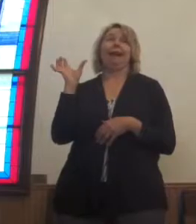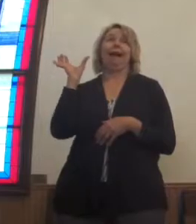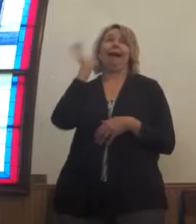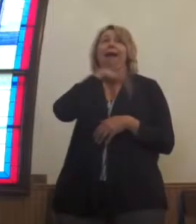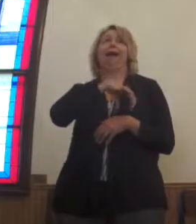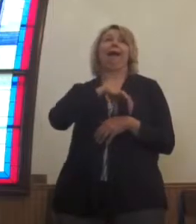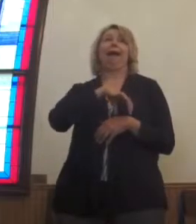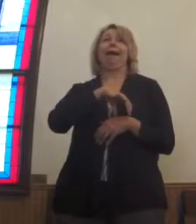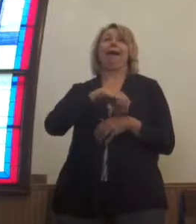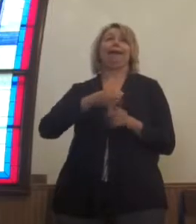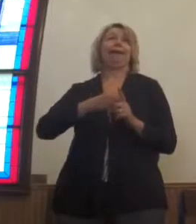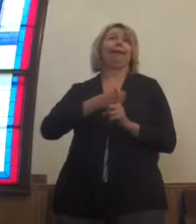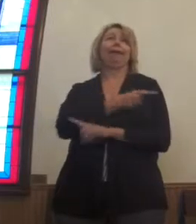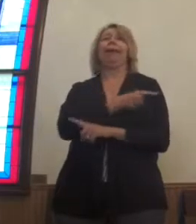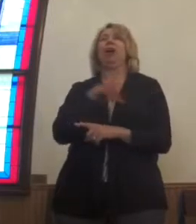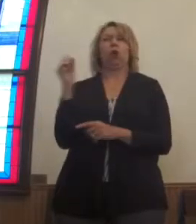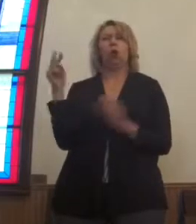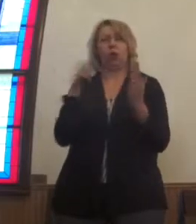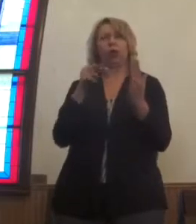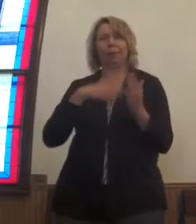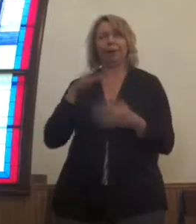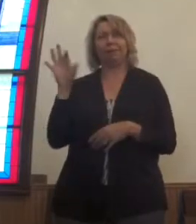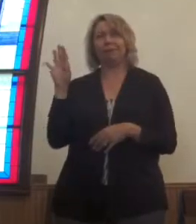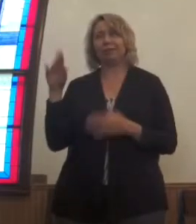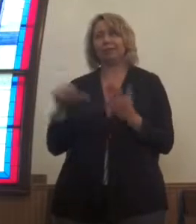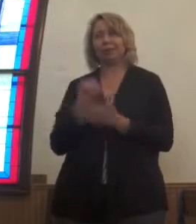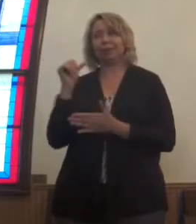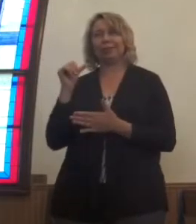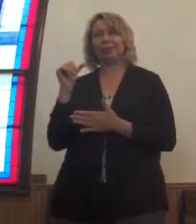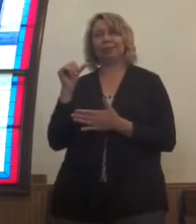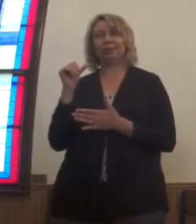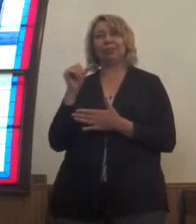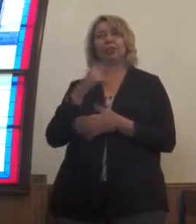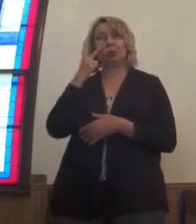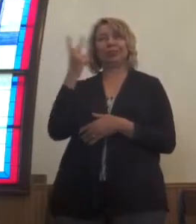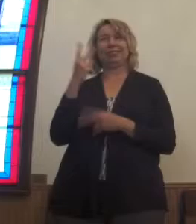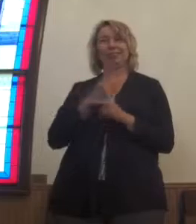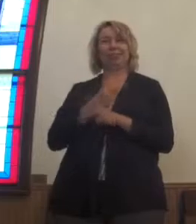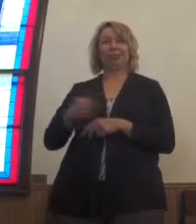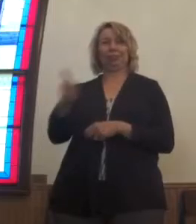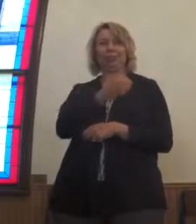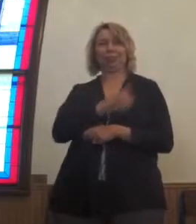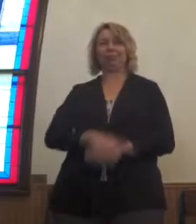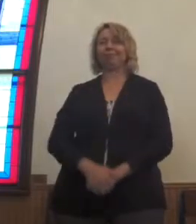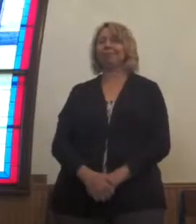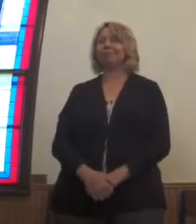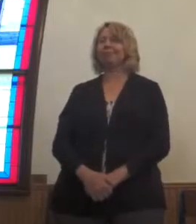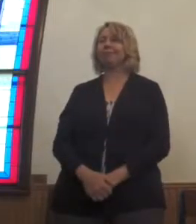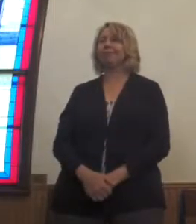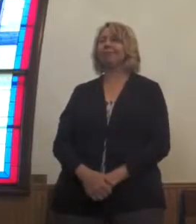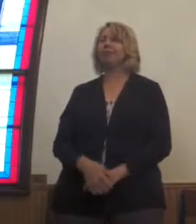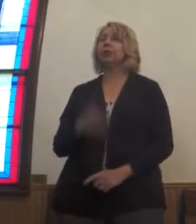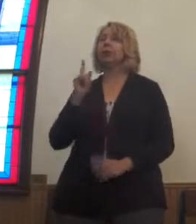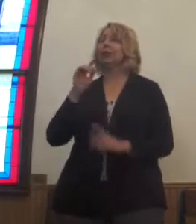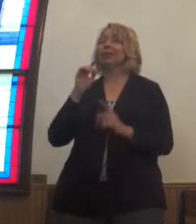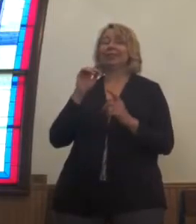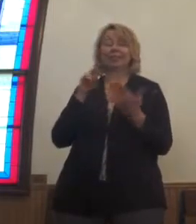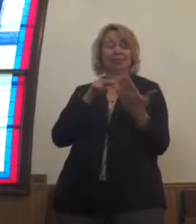going to even say what it is. You just have to go look or just go take a look at the table, and I'm sure you'll figure it out on your own. But it just put a smile on my